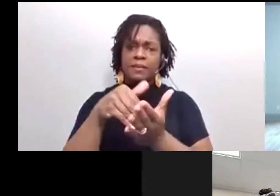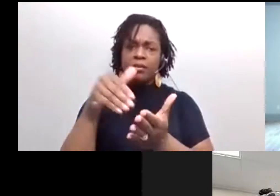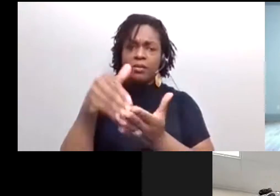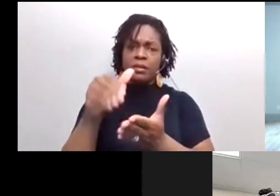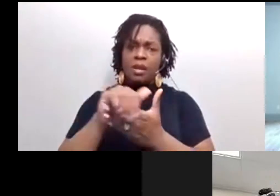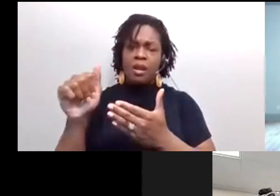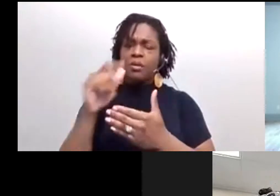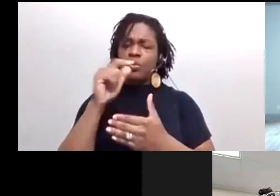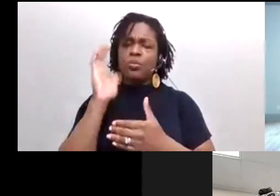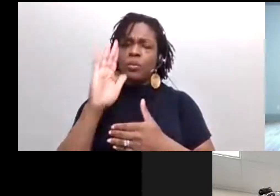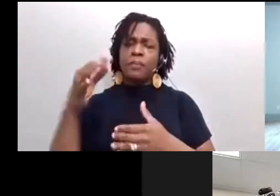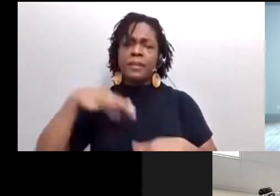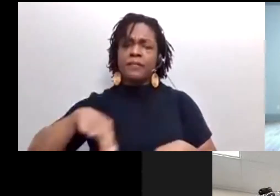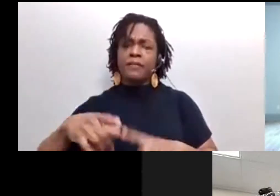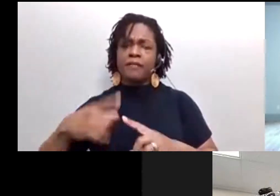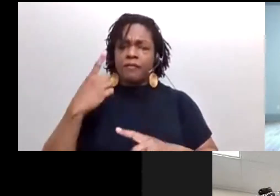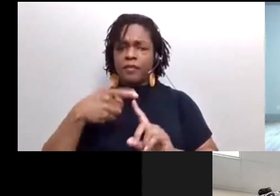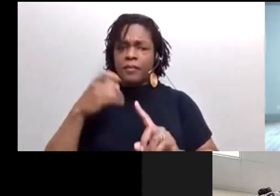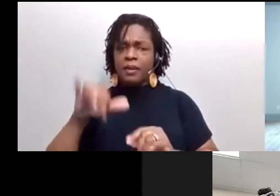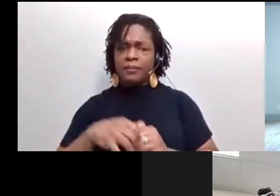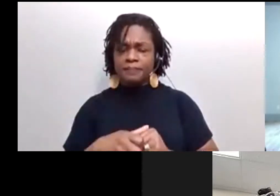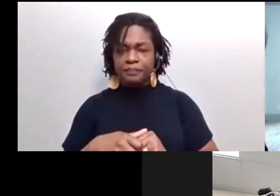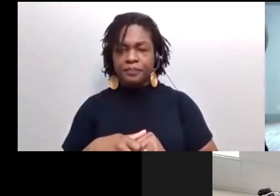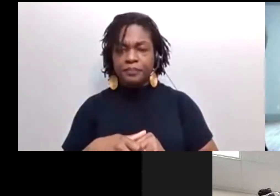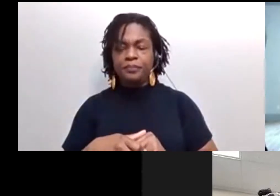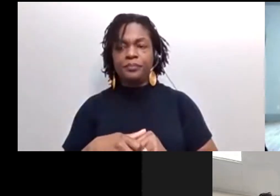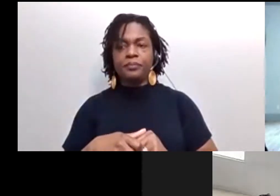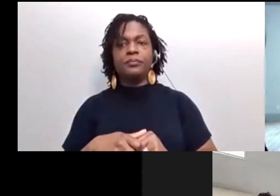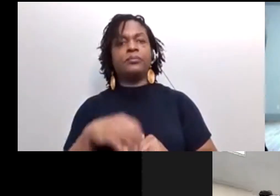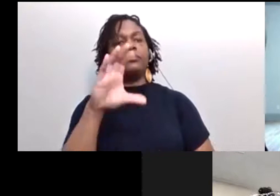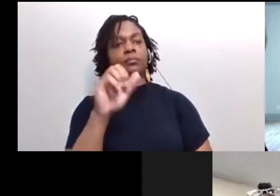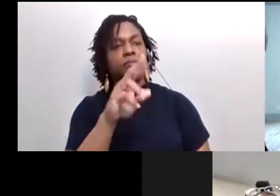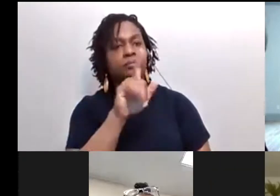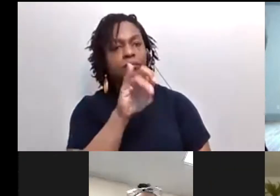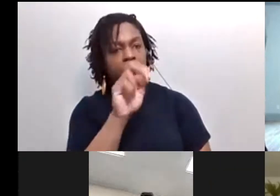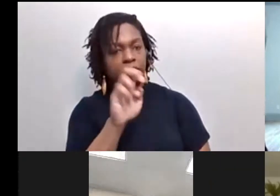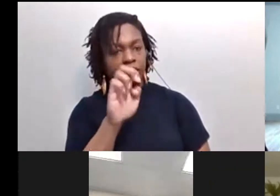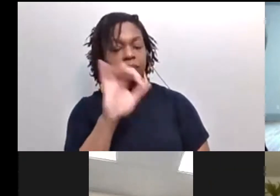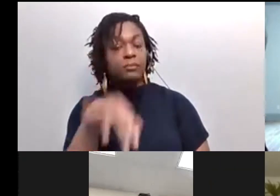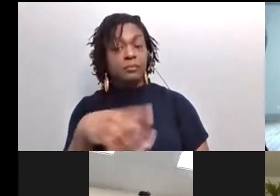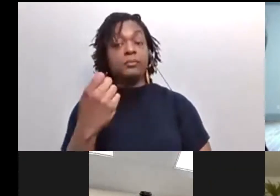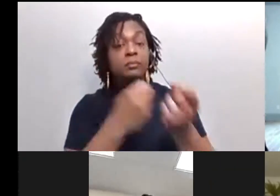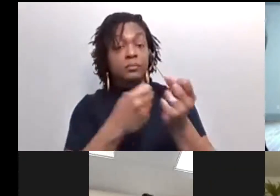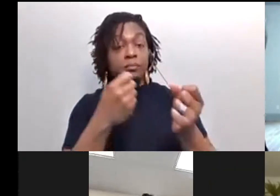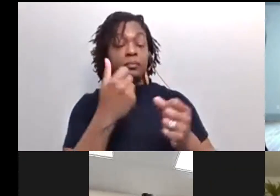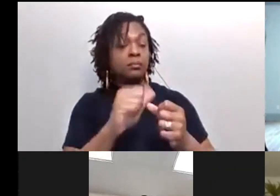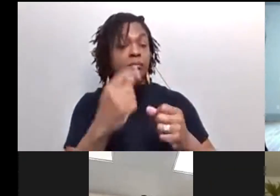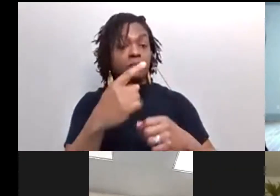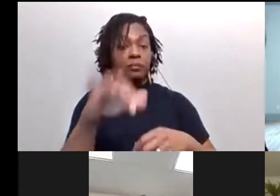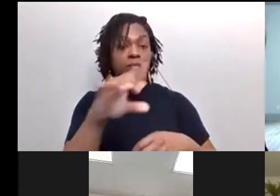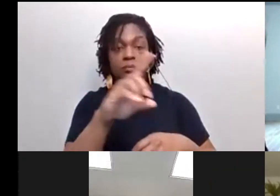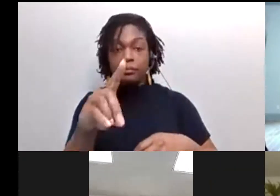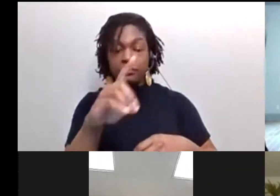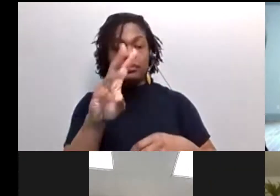So that will be, the programs are all of the DD waivers. So the supports waiver, new opportunities